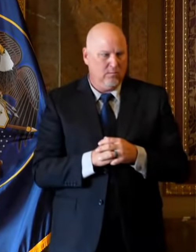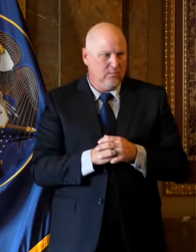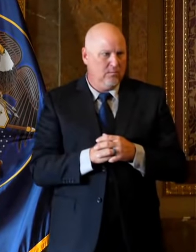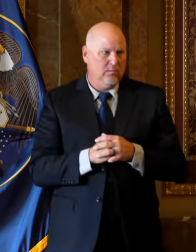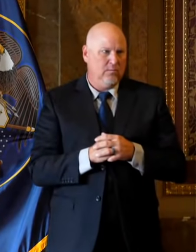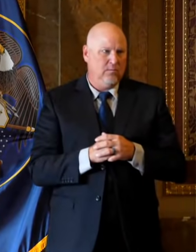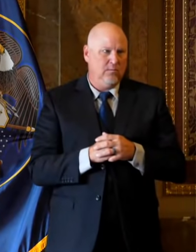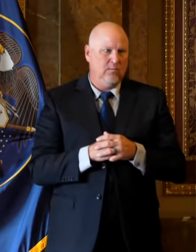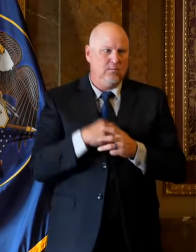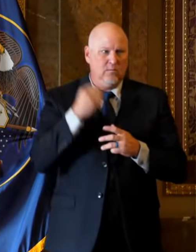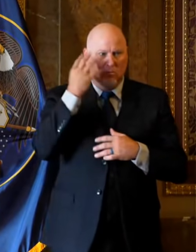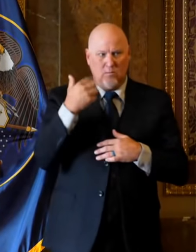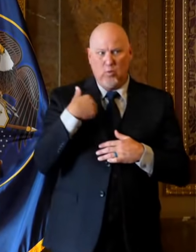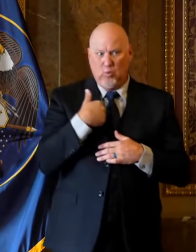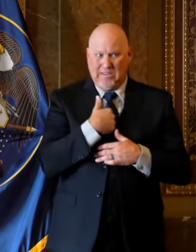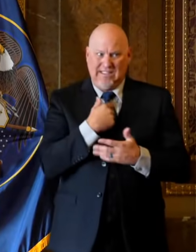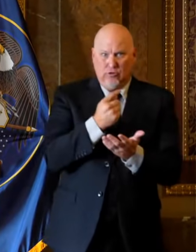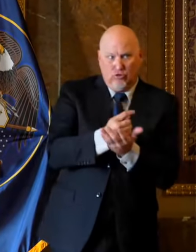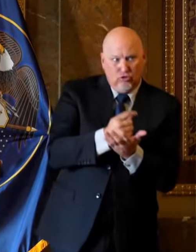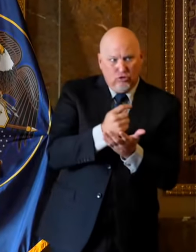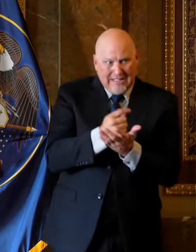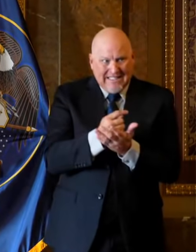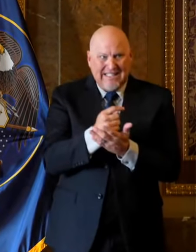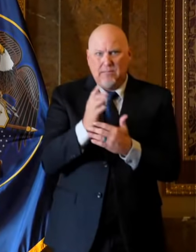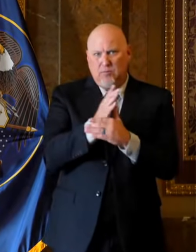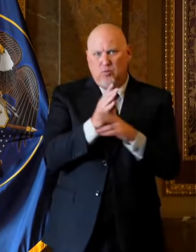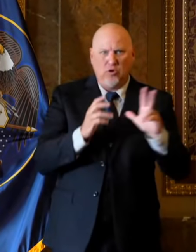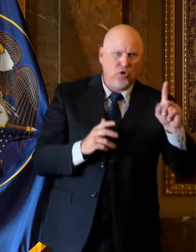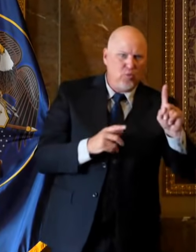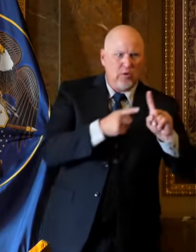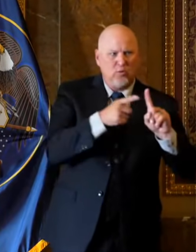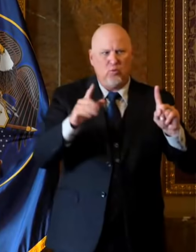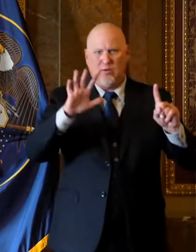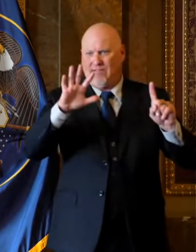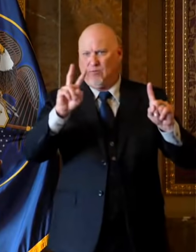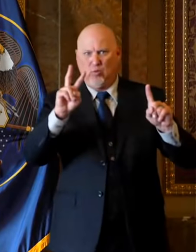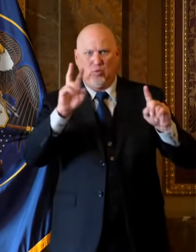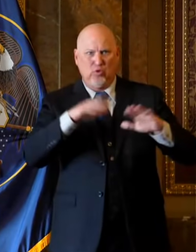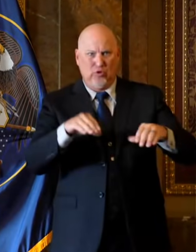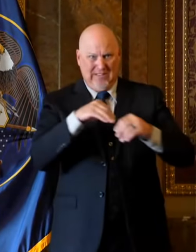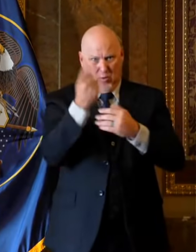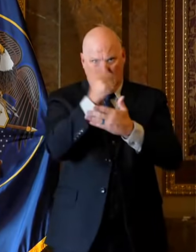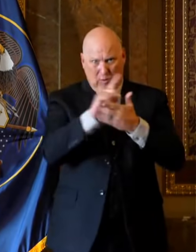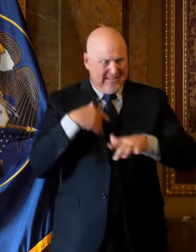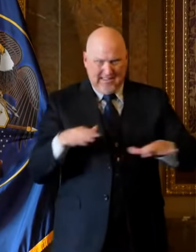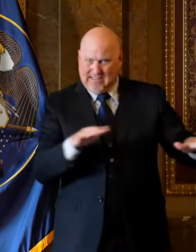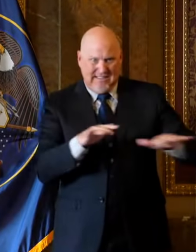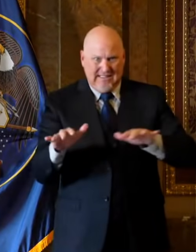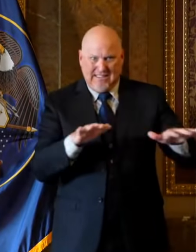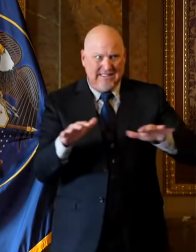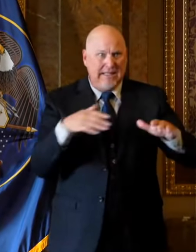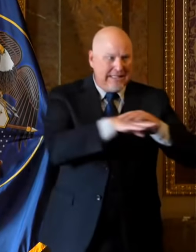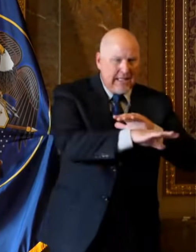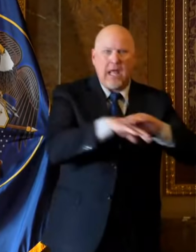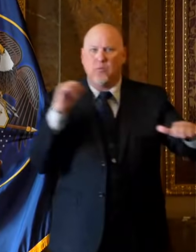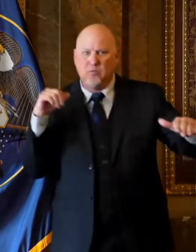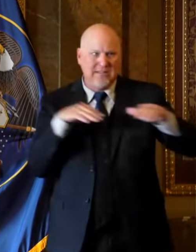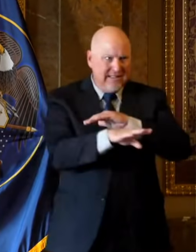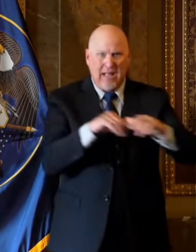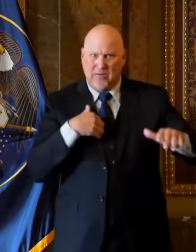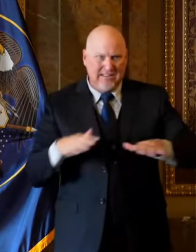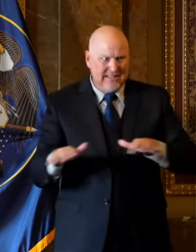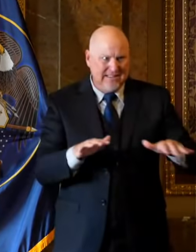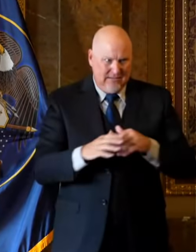52 children for COVID across the system. So not only are we also seeing acute COVID-19,